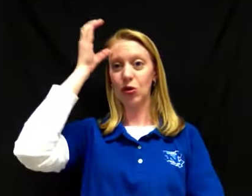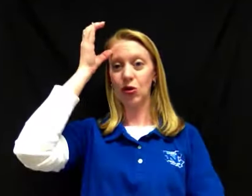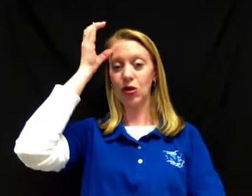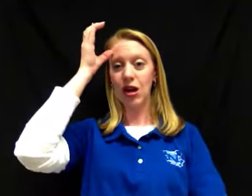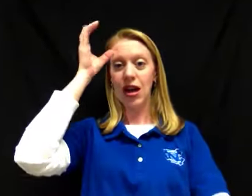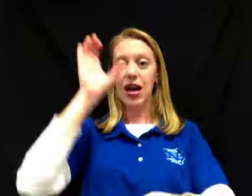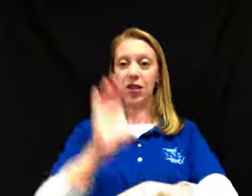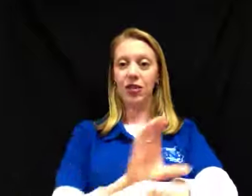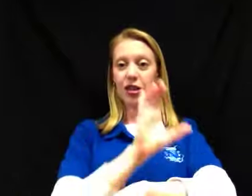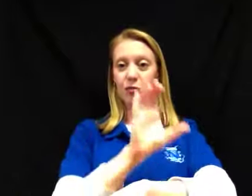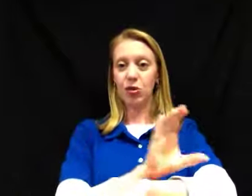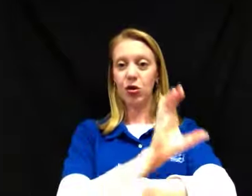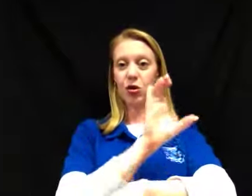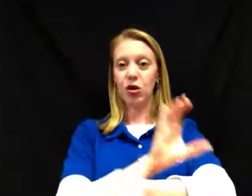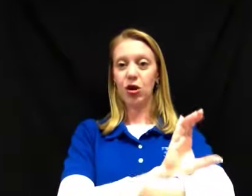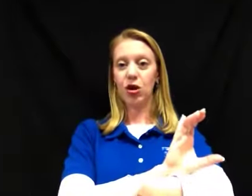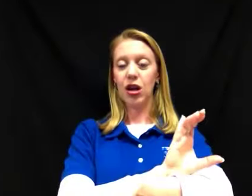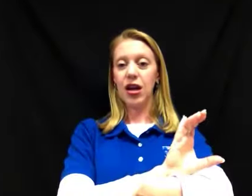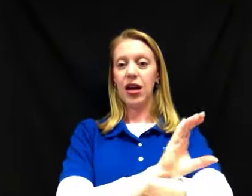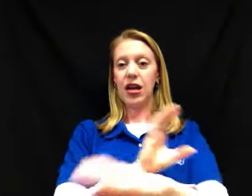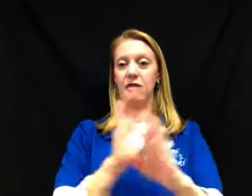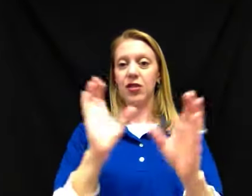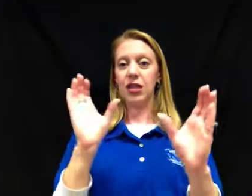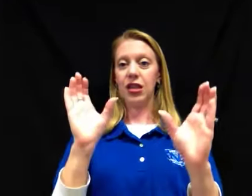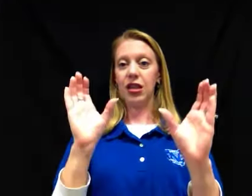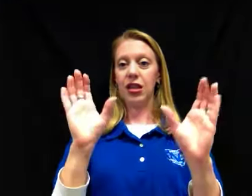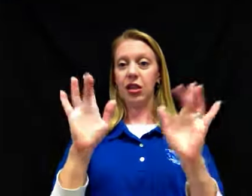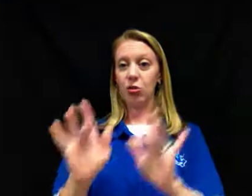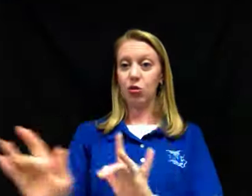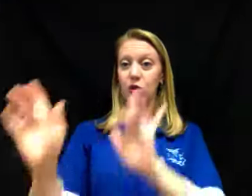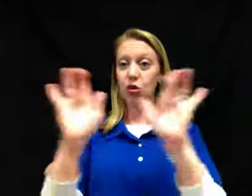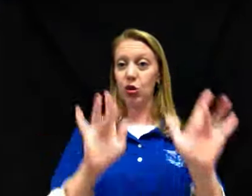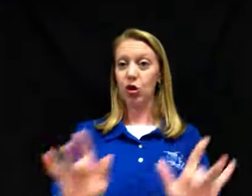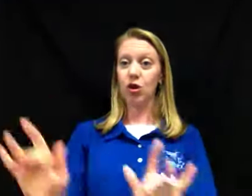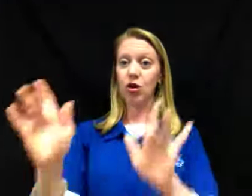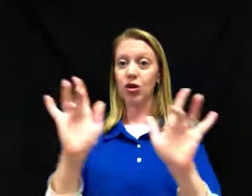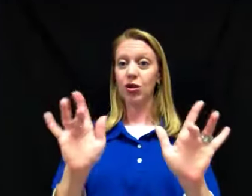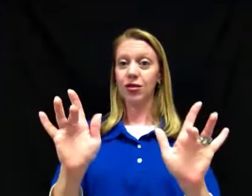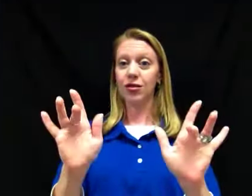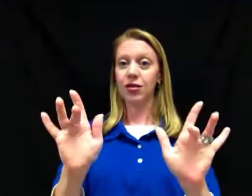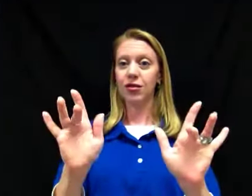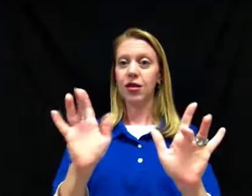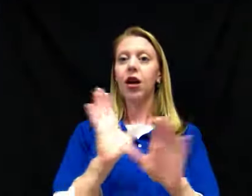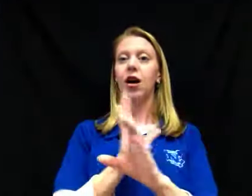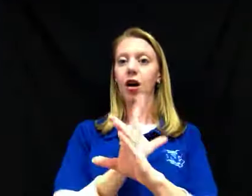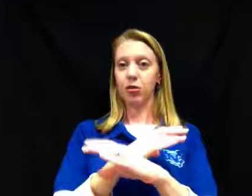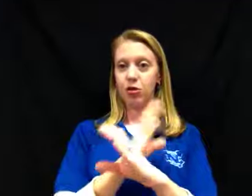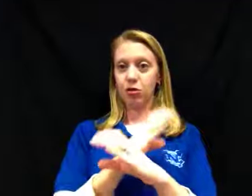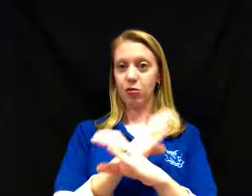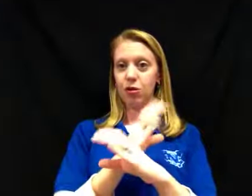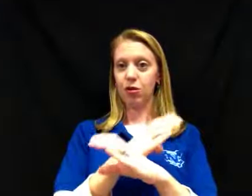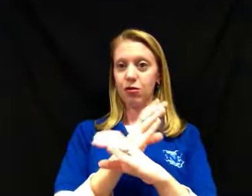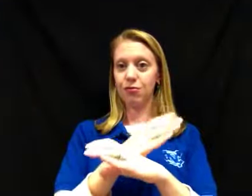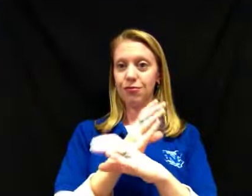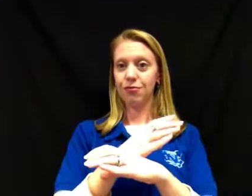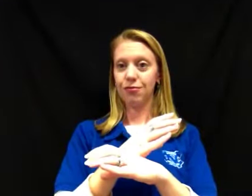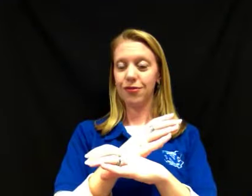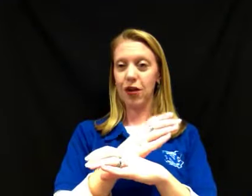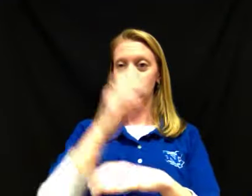computer, and I've seen computer, and I've seen computer. I'm going to use computer. Every once in